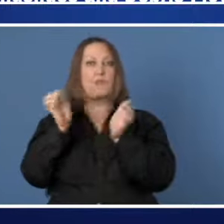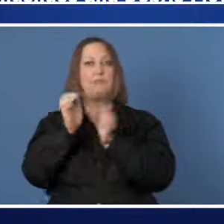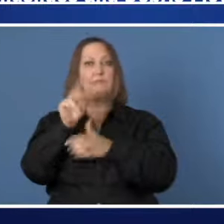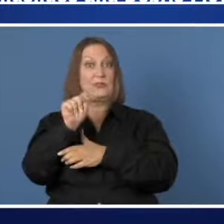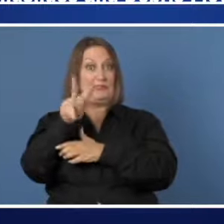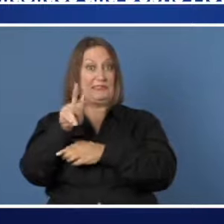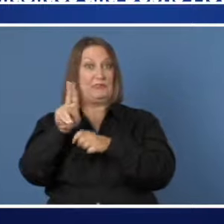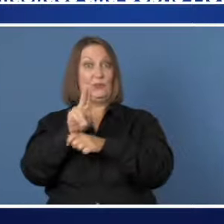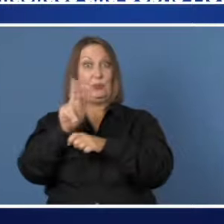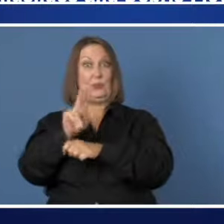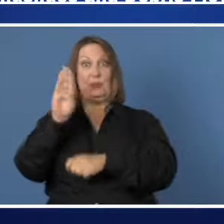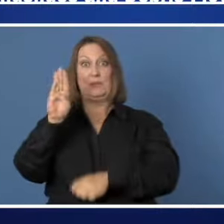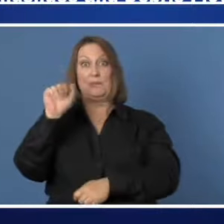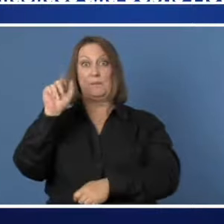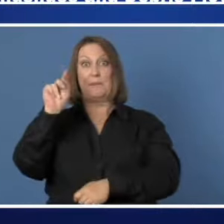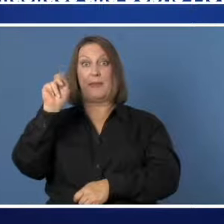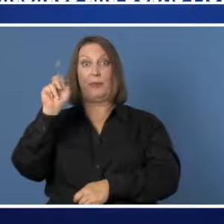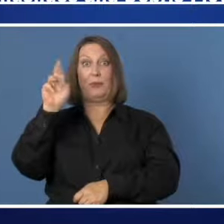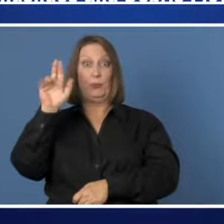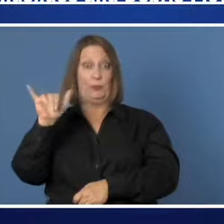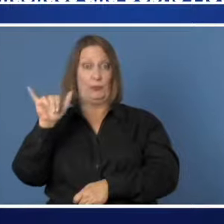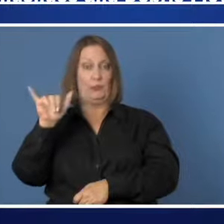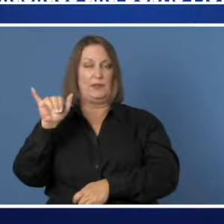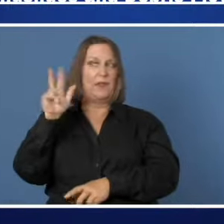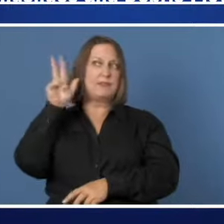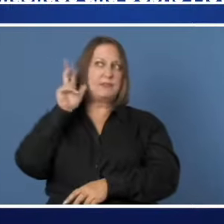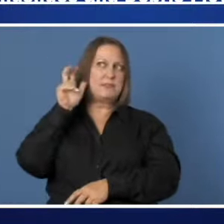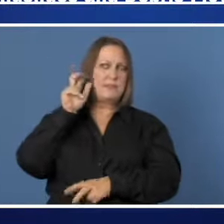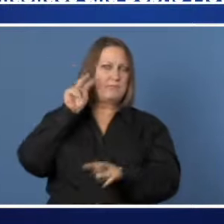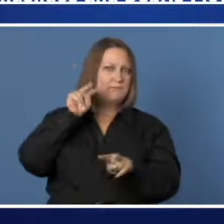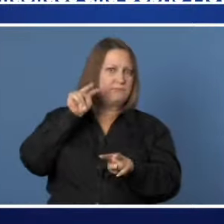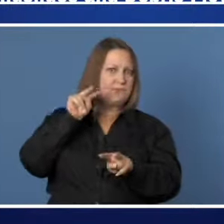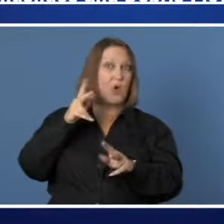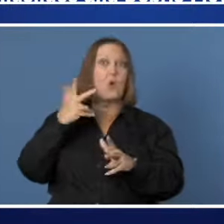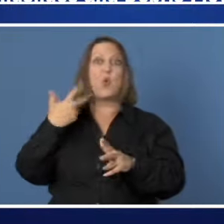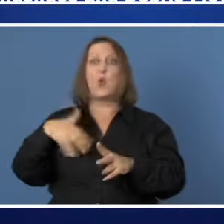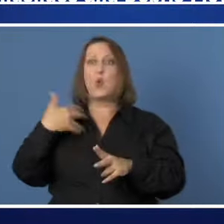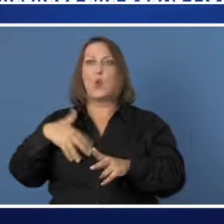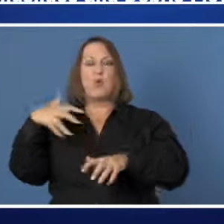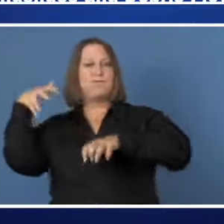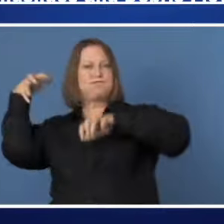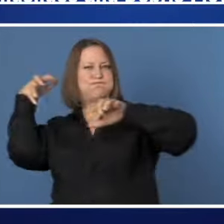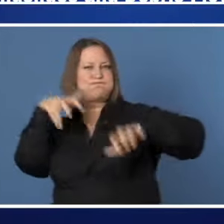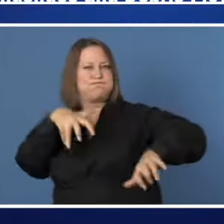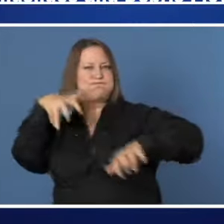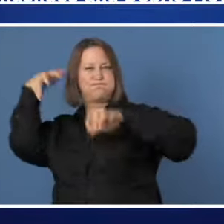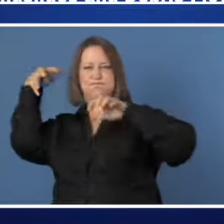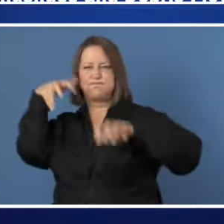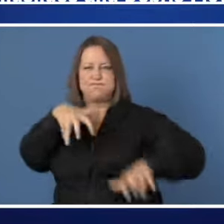radio or television for warnings of intense rainfall.